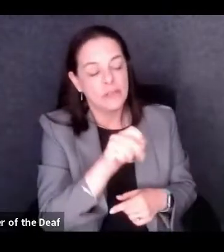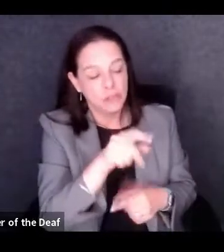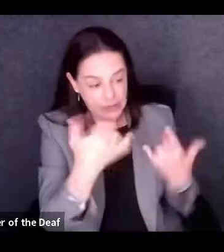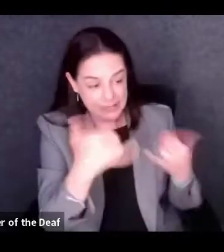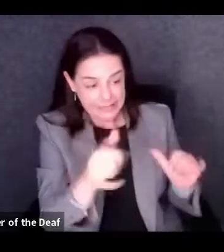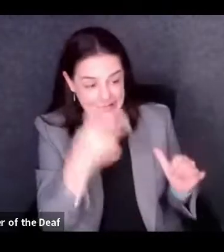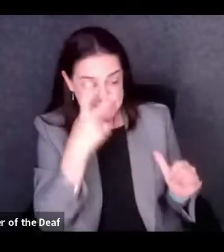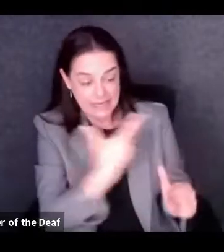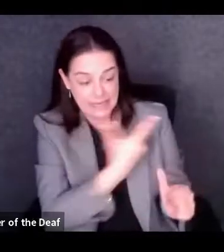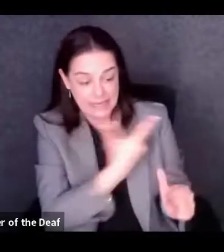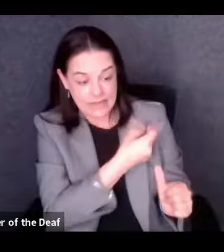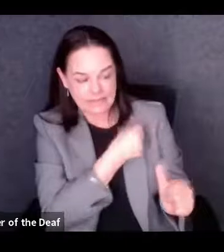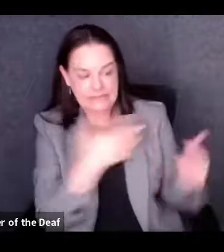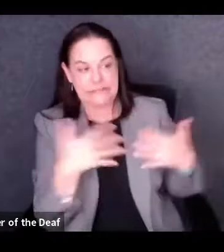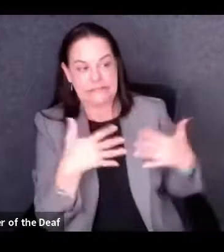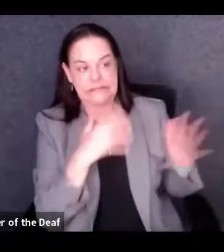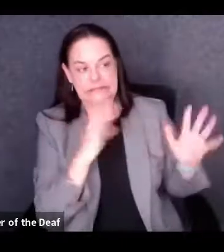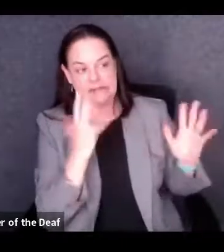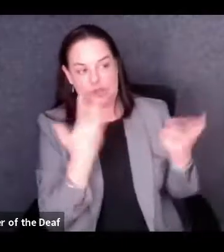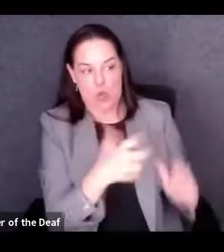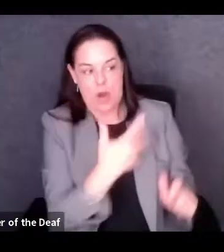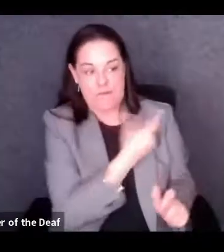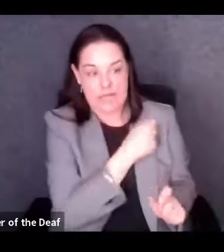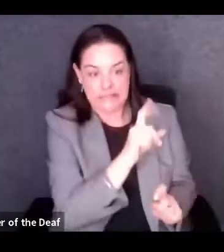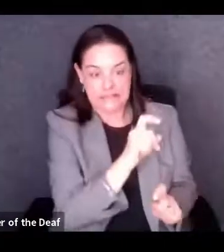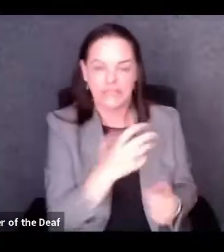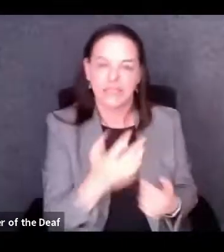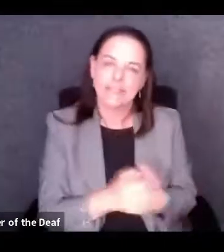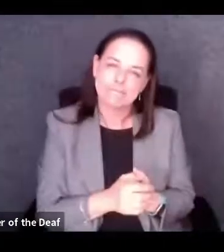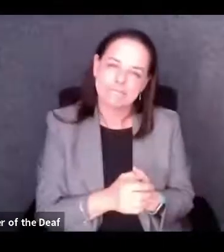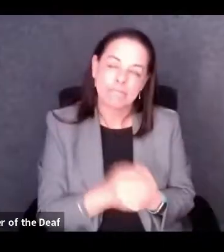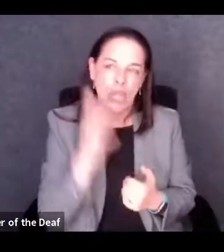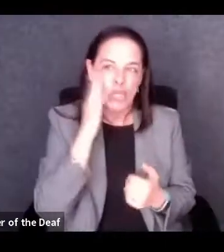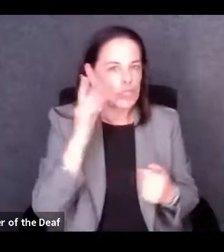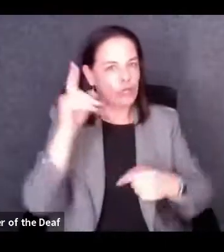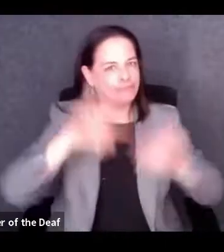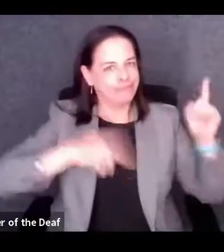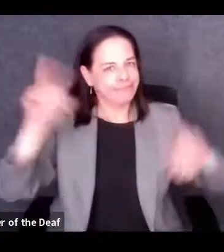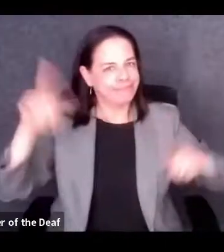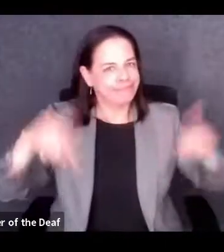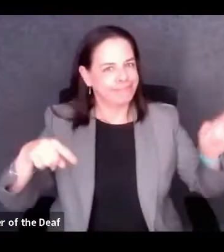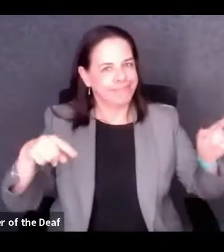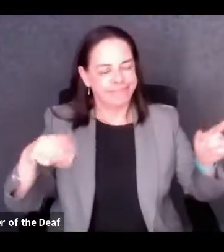seeing vaccination hesitancy? You know, there's a broad spectrum there